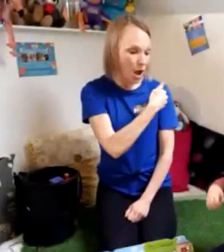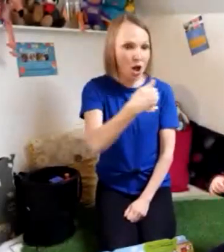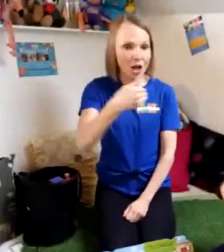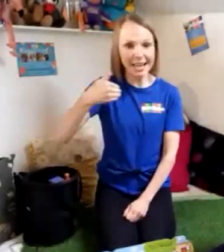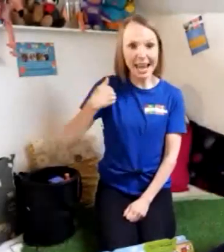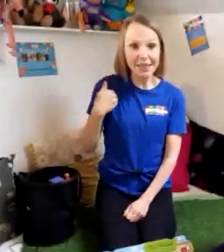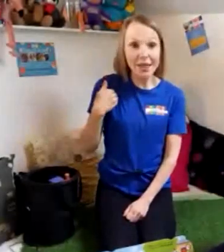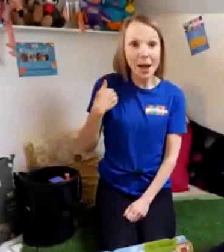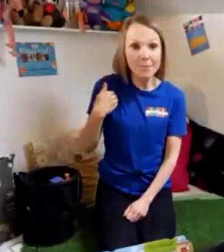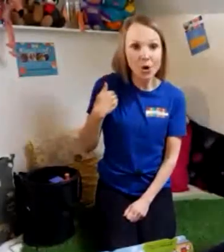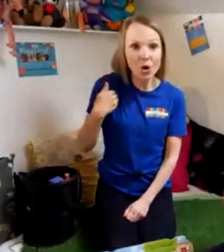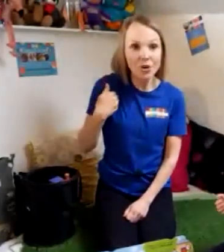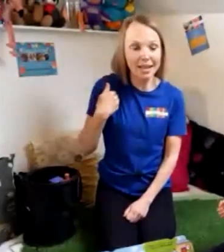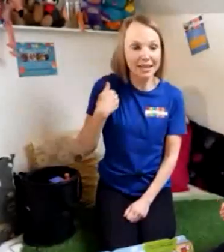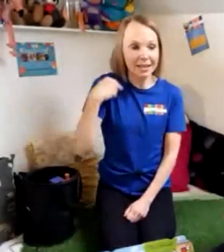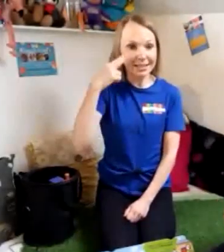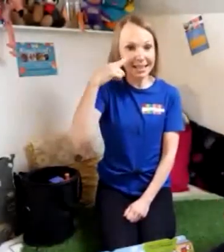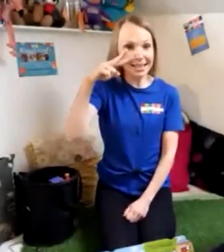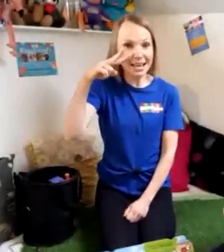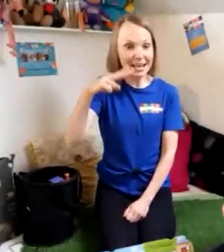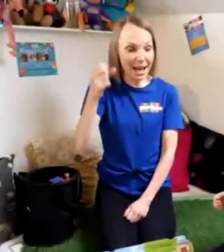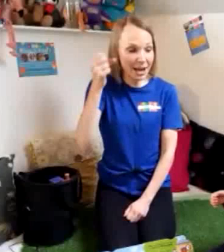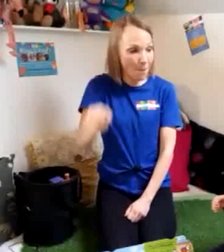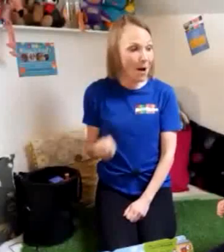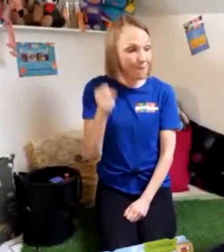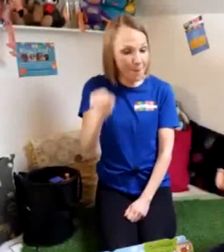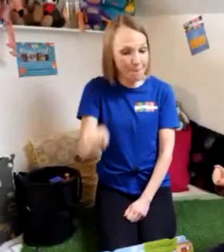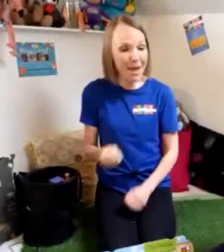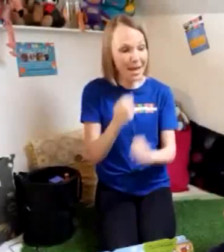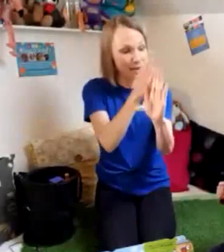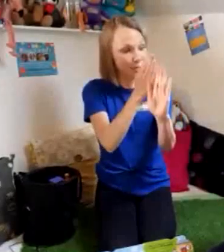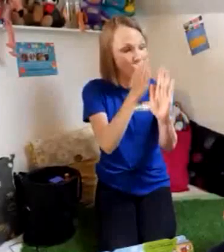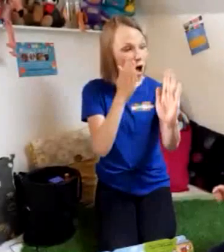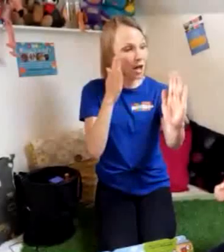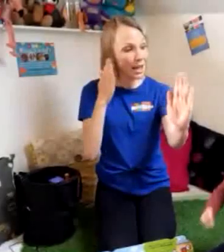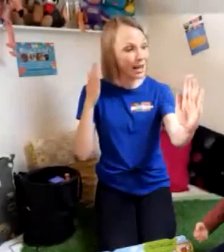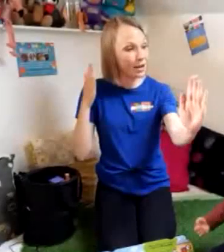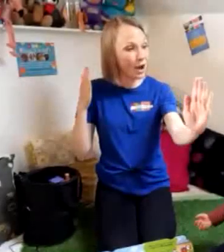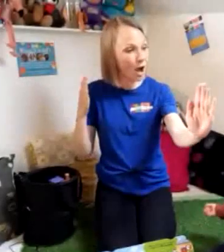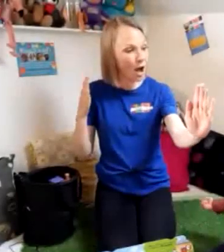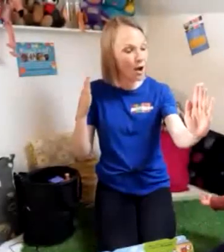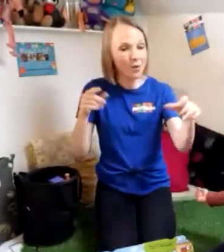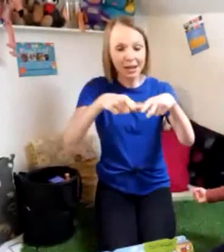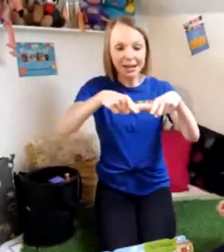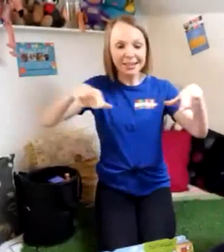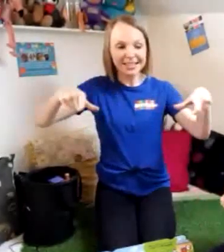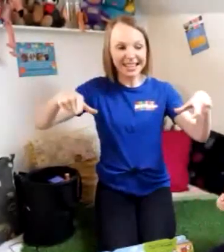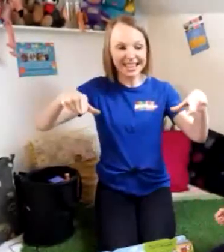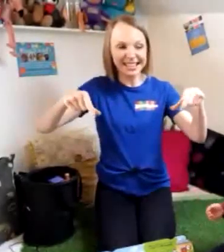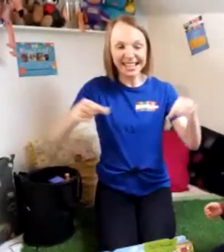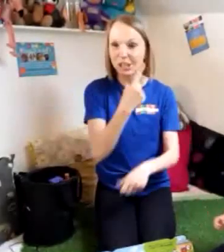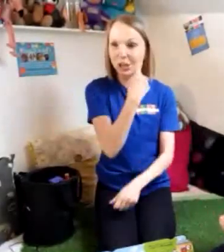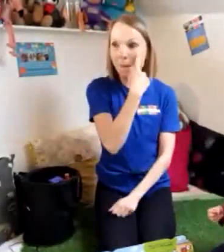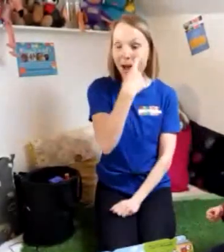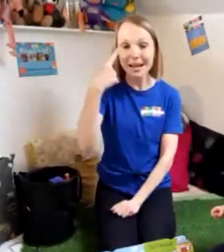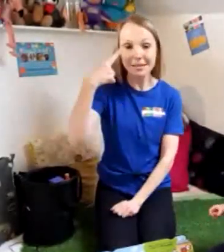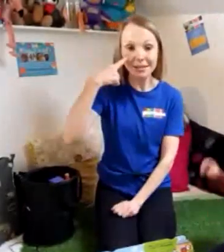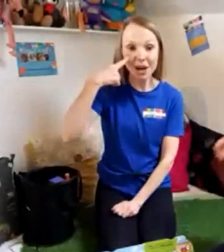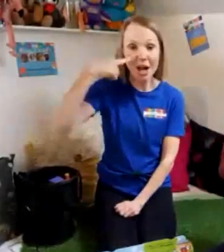Early in the morning, see the little puffer bellies all in a row. See the station master